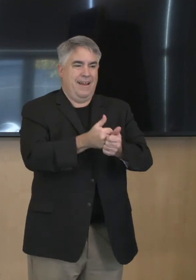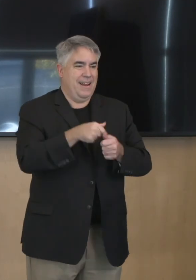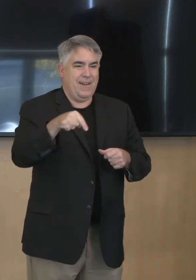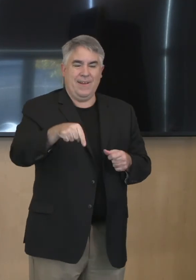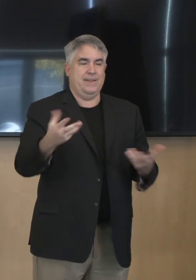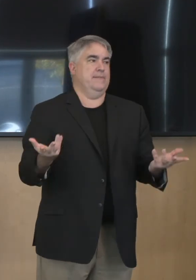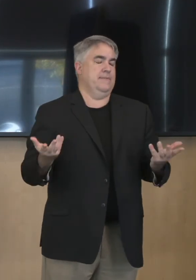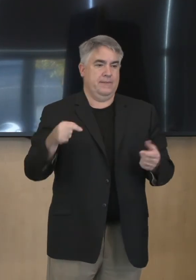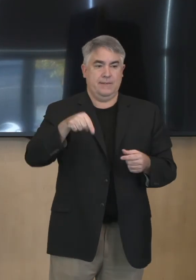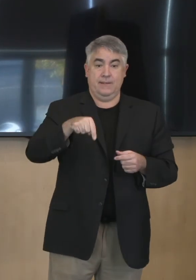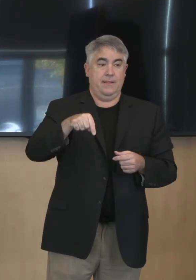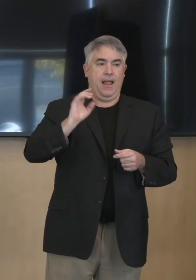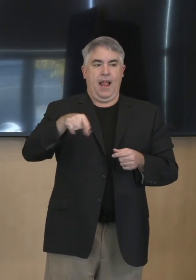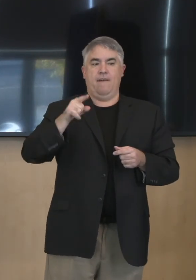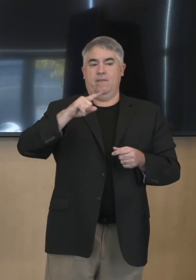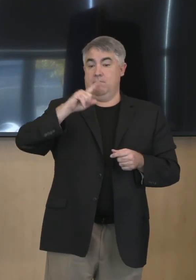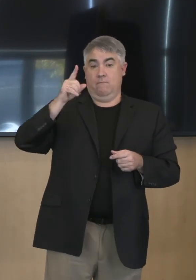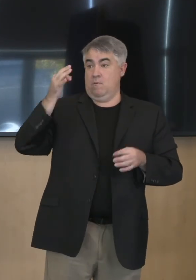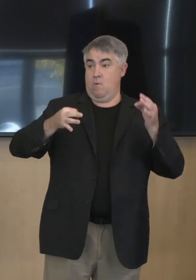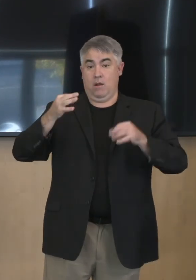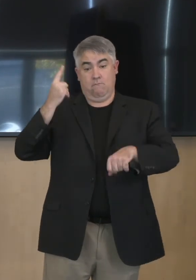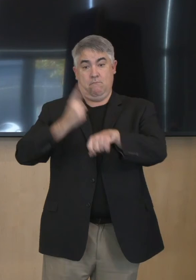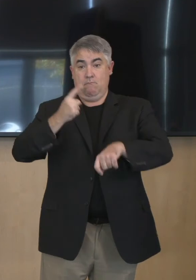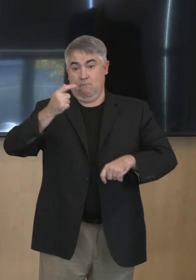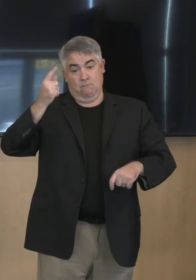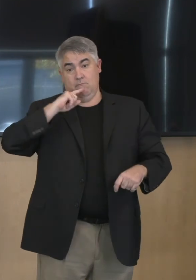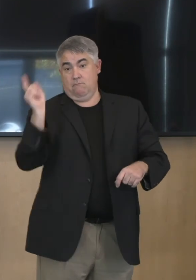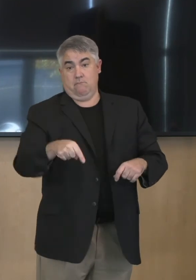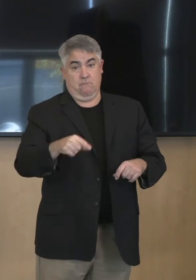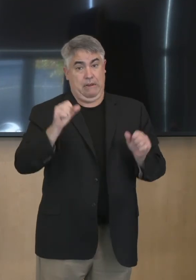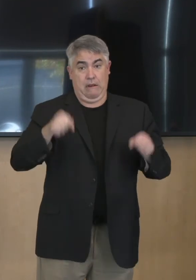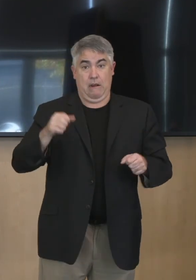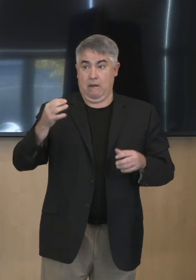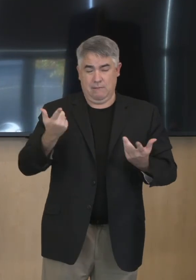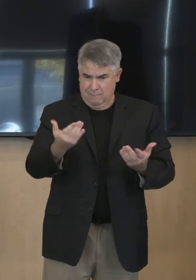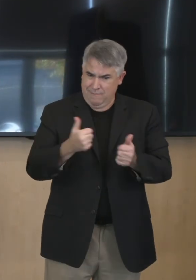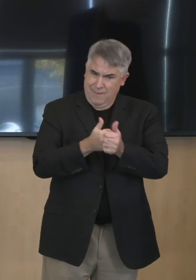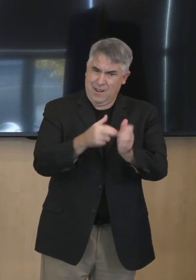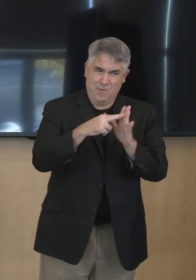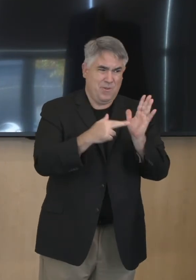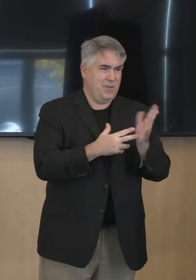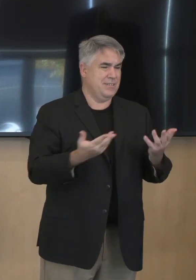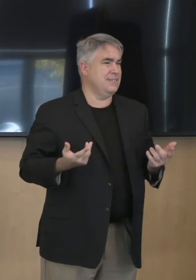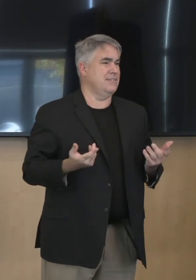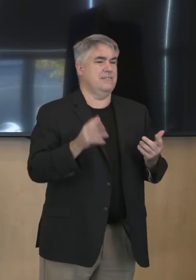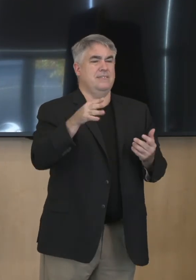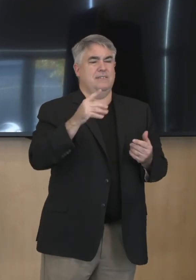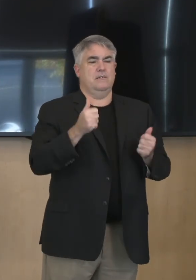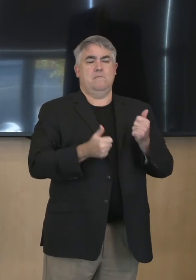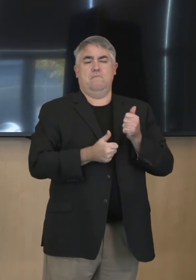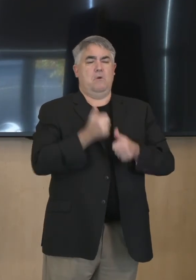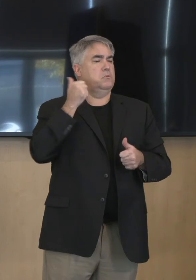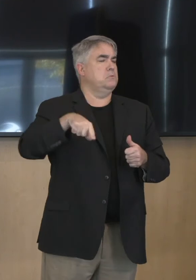than half of those who we issue a cease and desist or public health closure letter to do come into compliance after receiving that letter. The ones that are